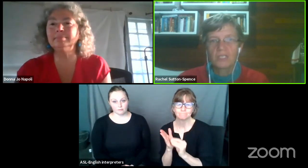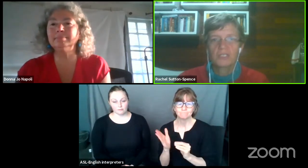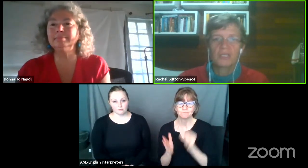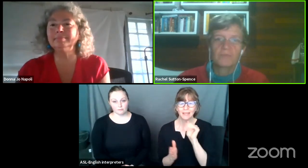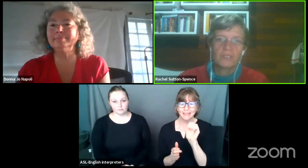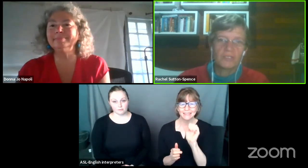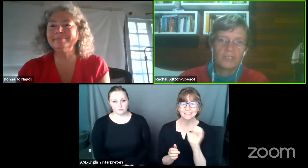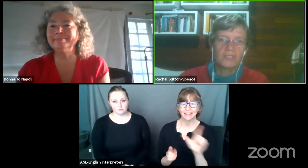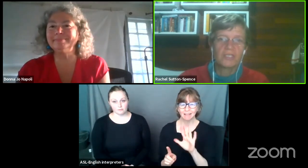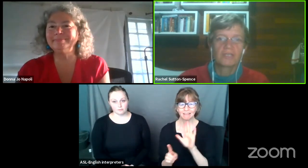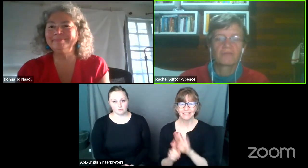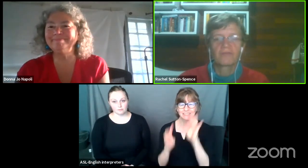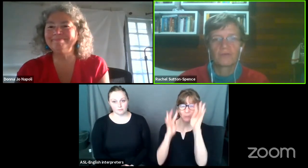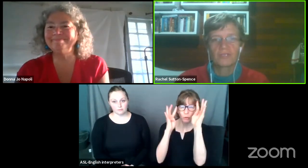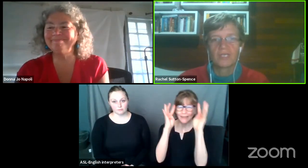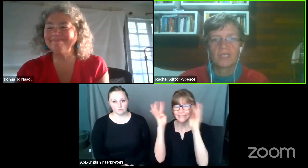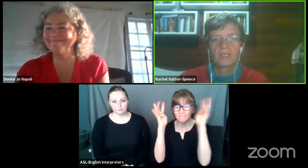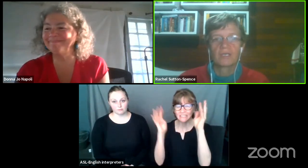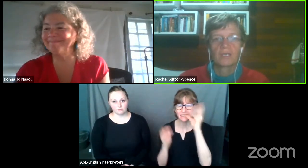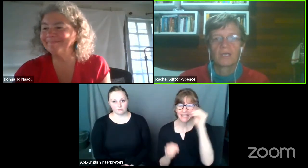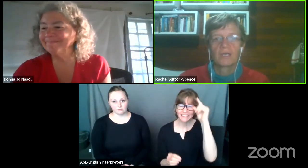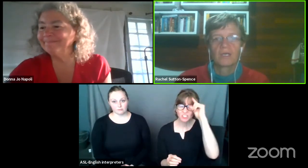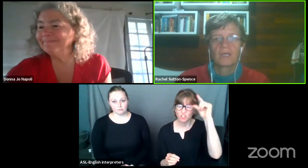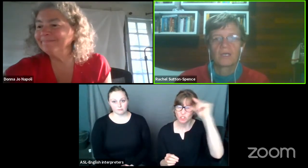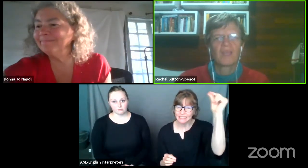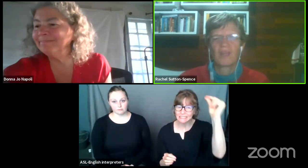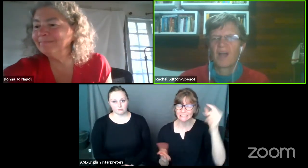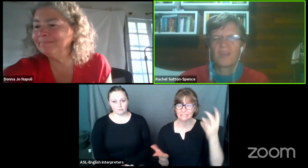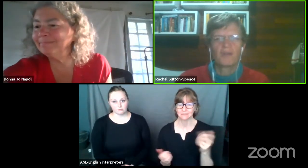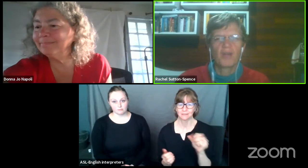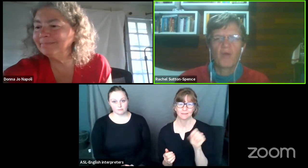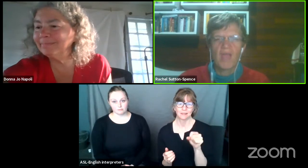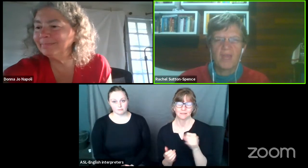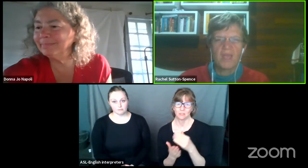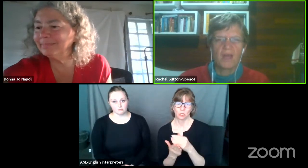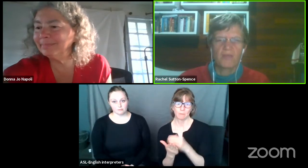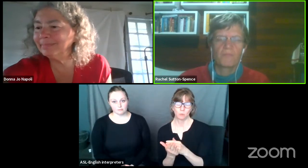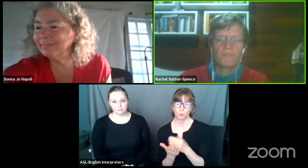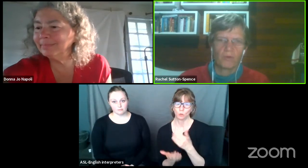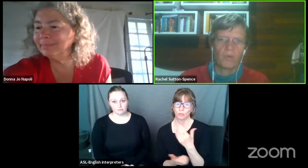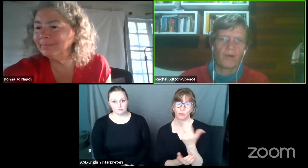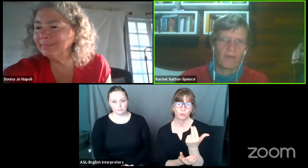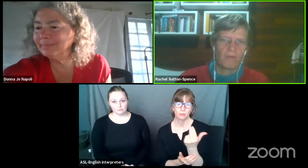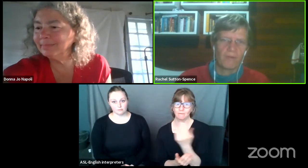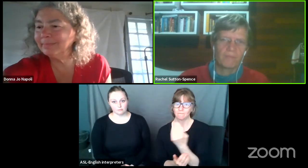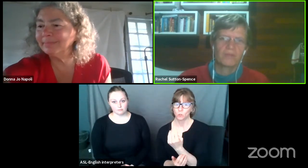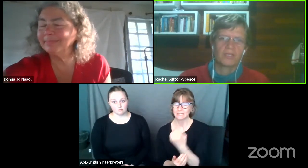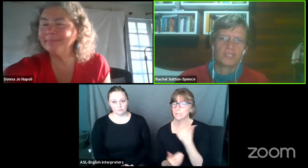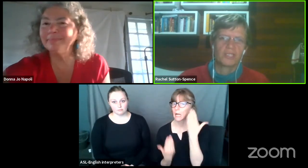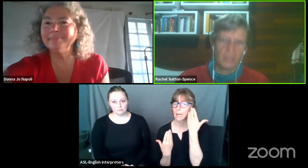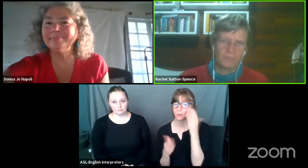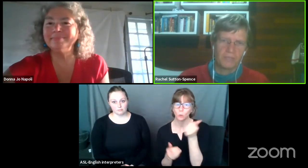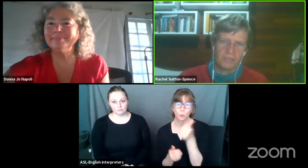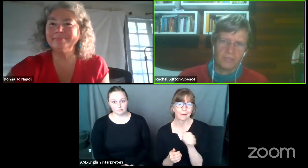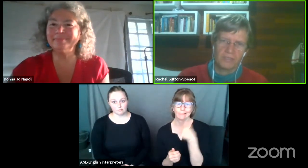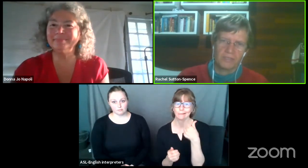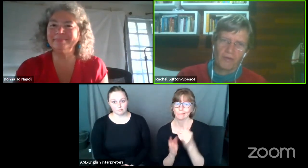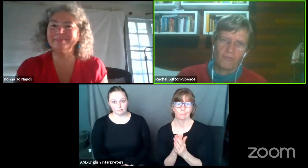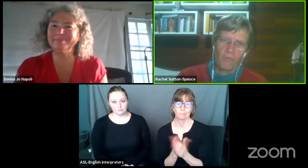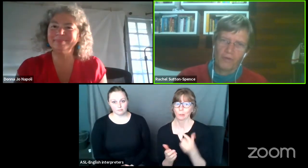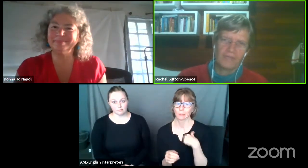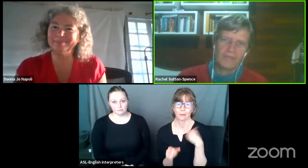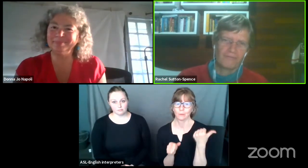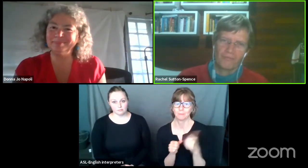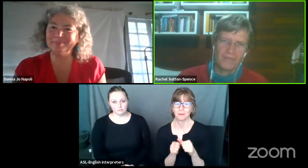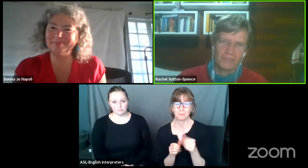yes, chapters 13 and 14, why, I don't know any other book where I remember the chapters